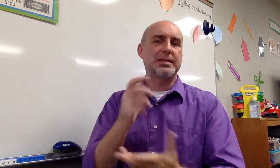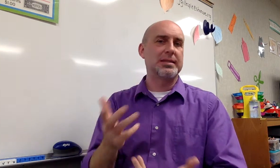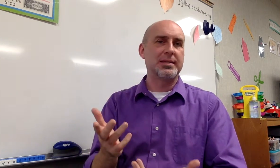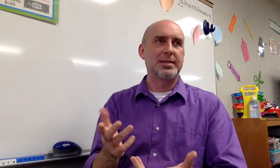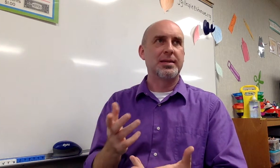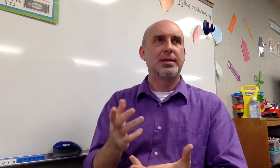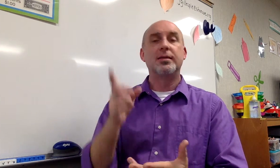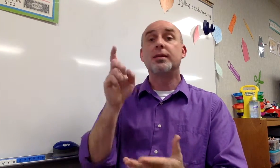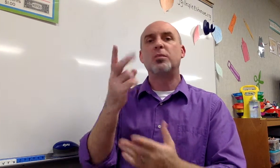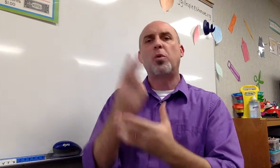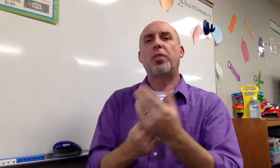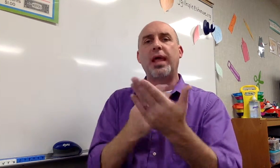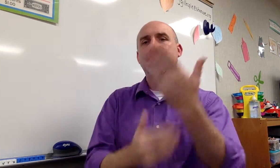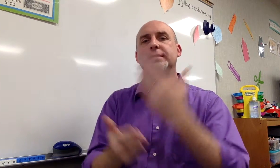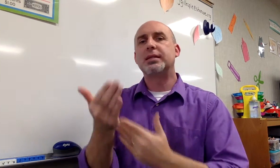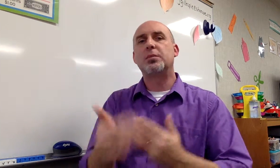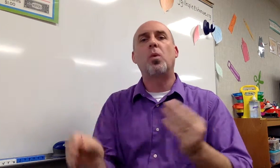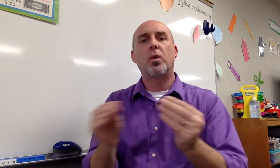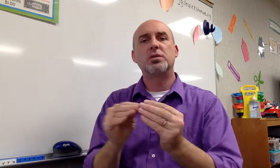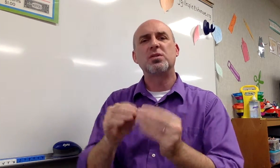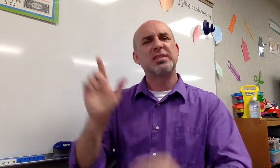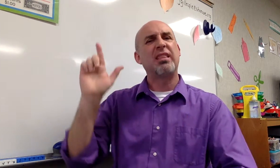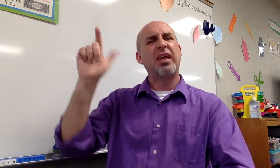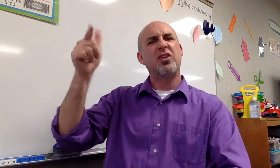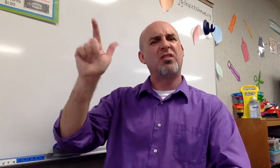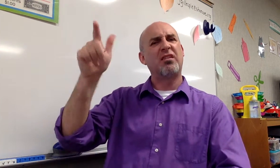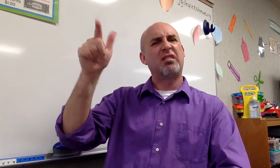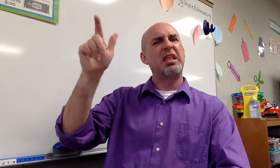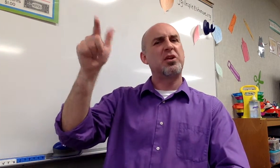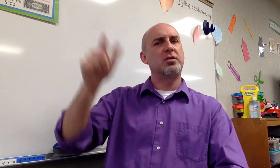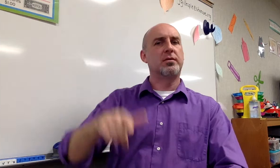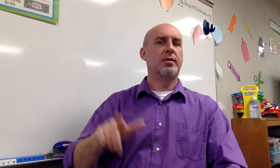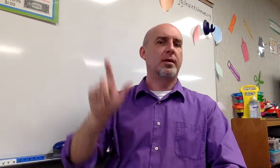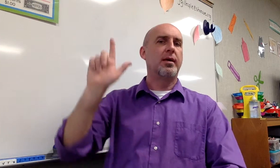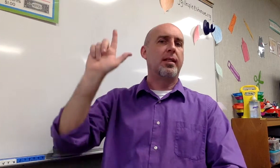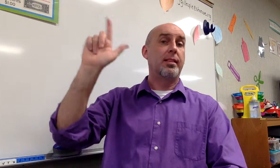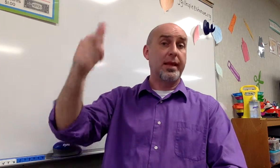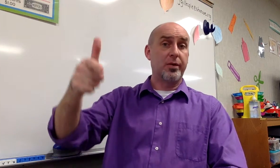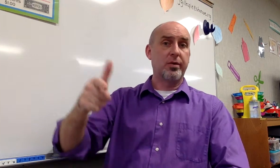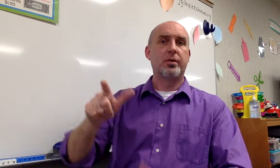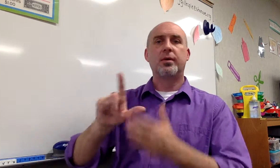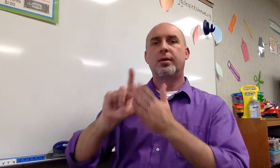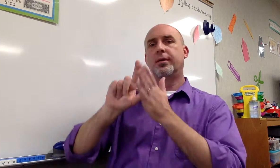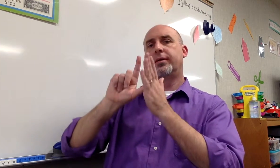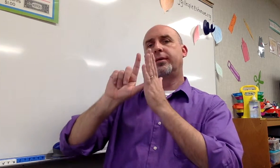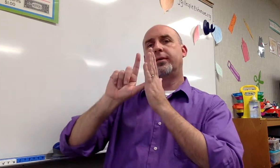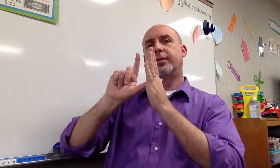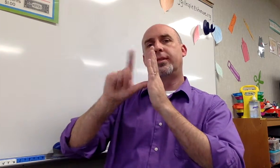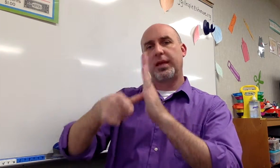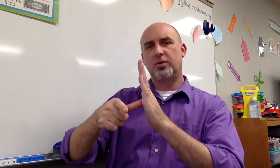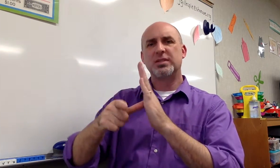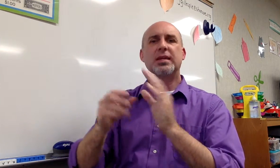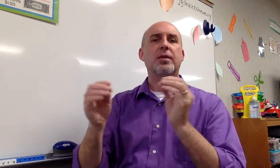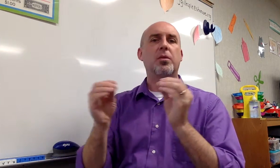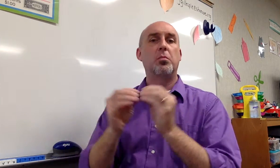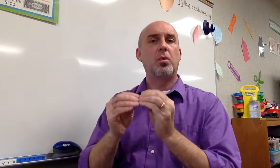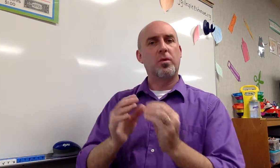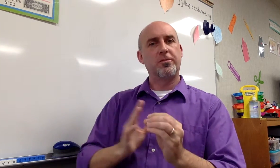doesn't need both hands anymore. So you can sign later, later, later, later. This is kind of the more